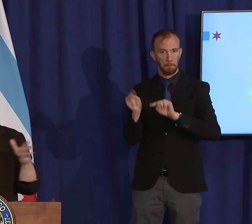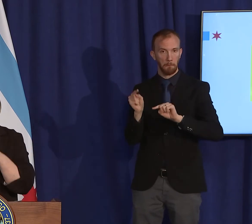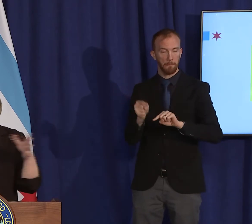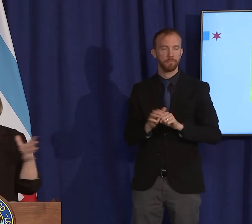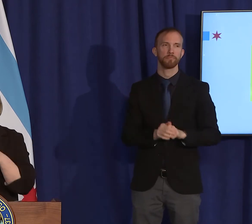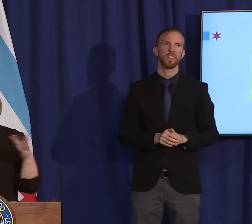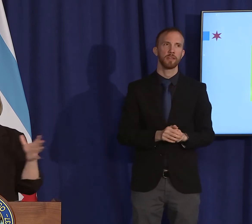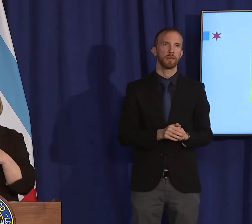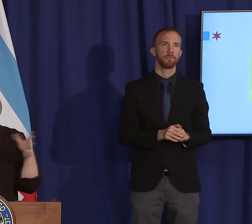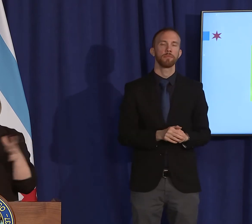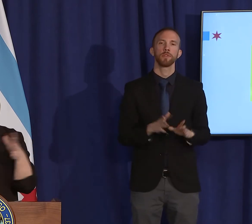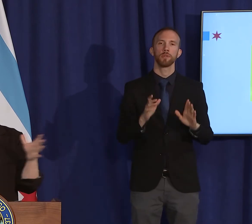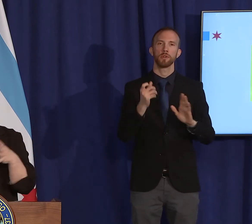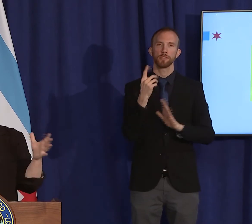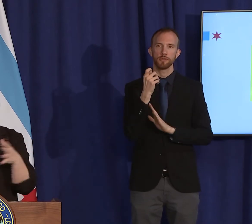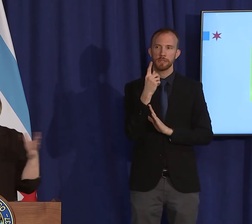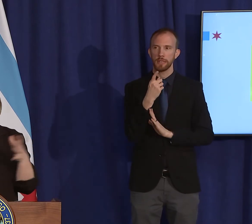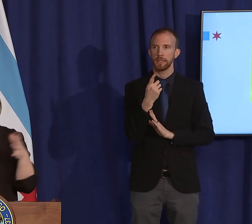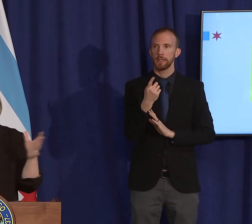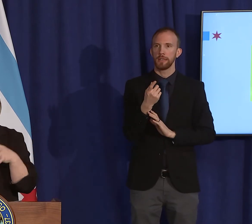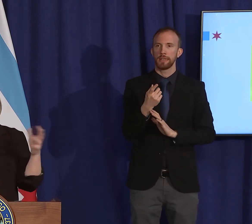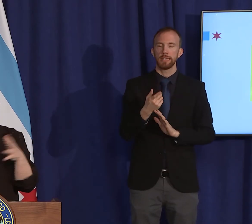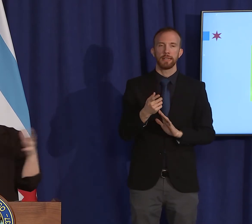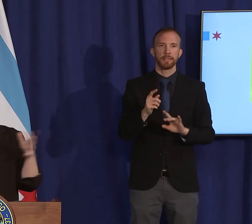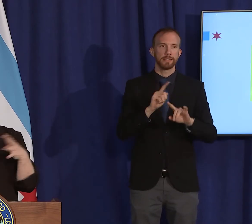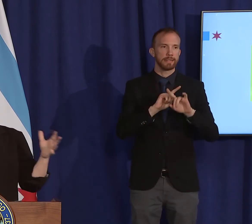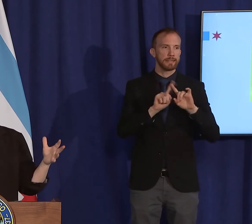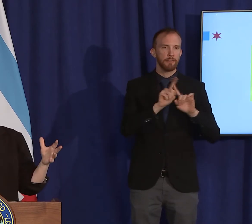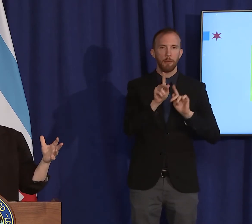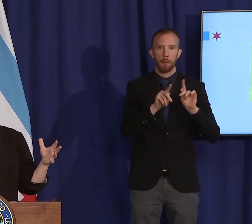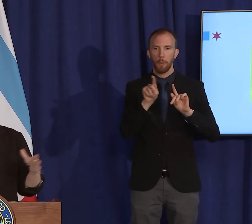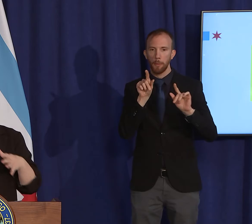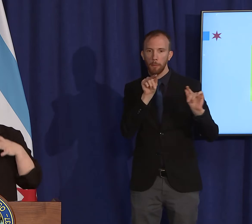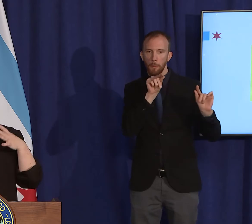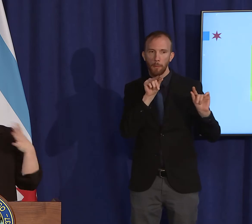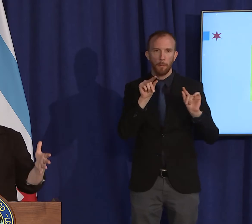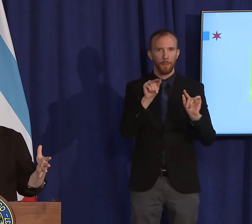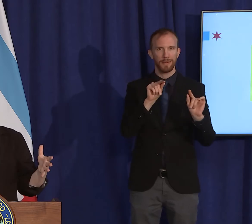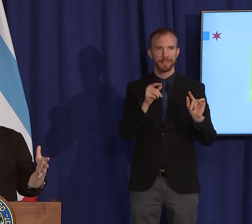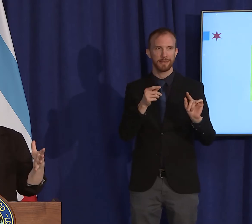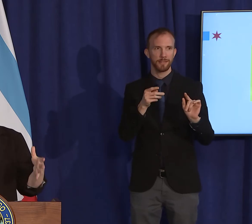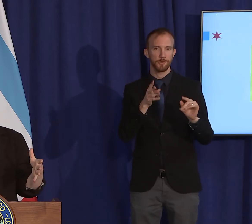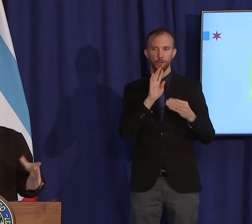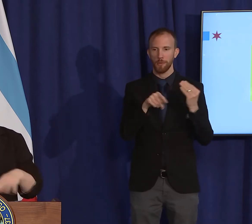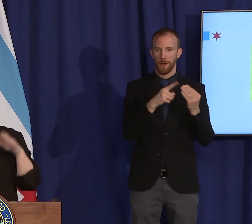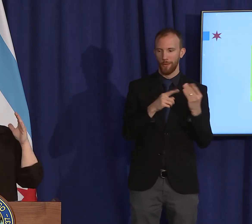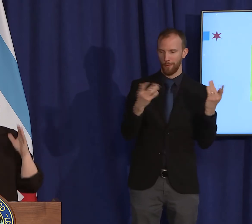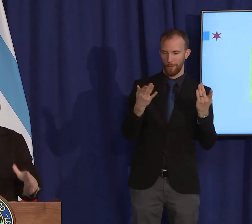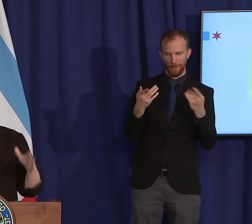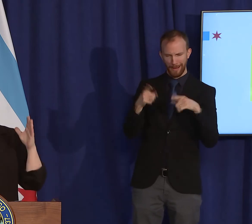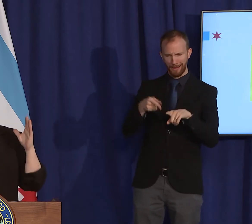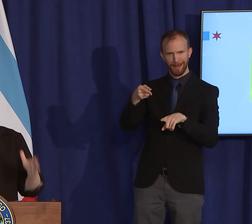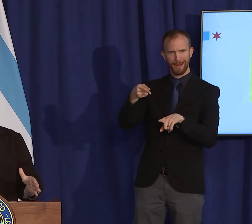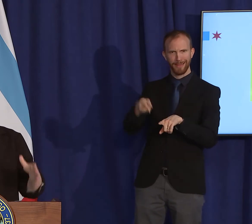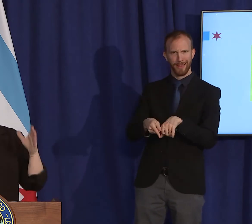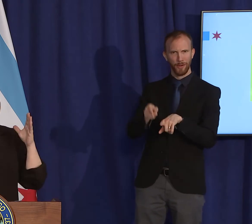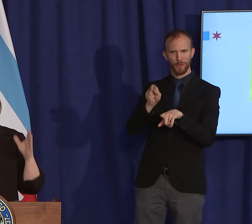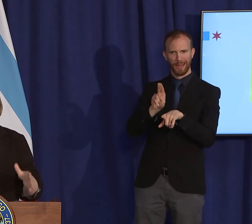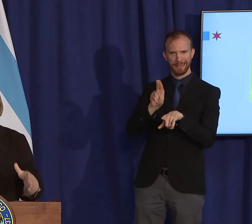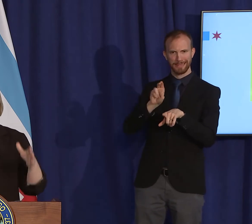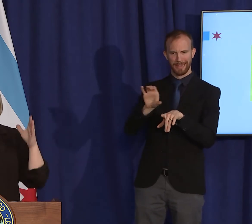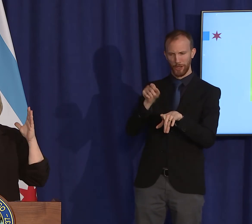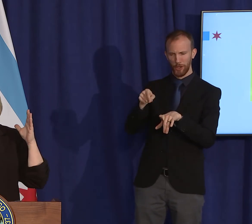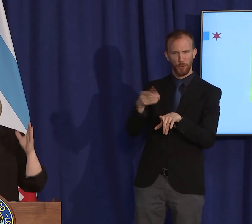we continue having to swat down rumors that something has changed related to eligibility at the United Center. Nothing has